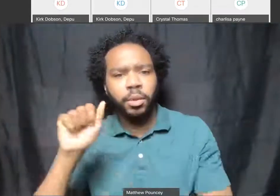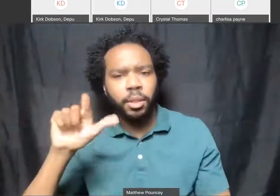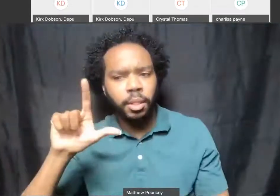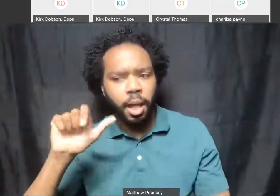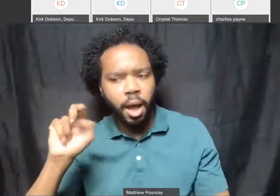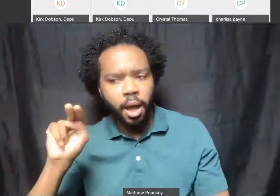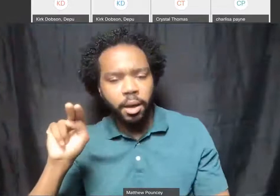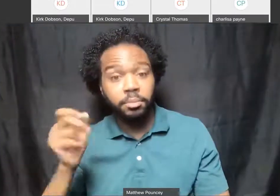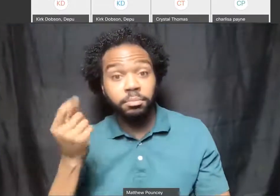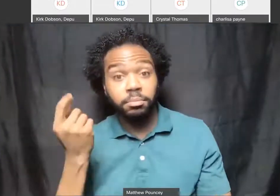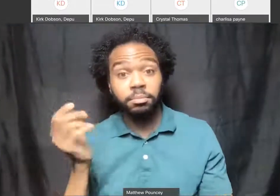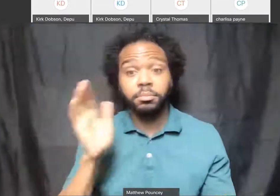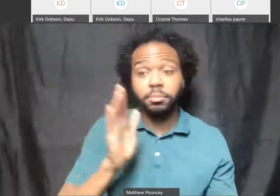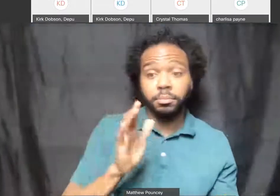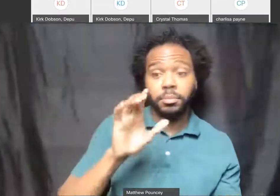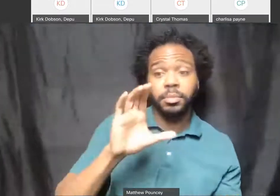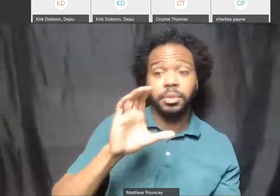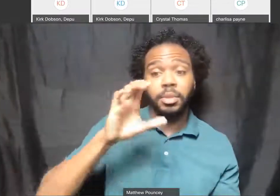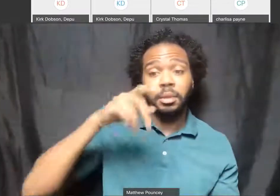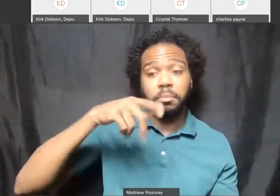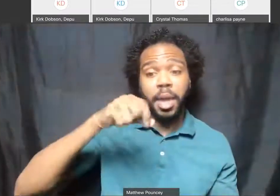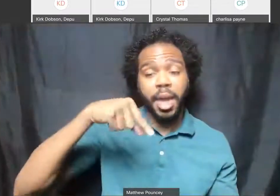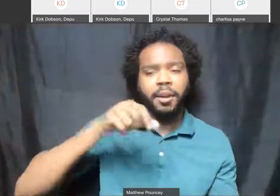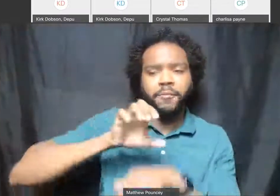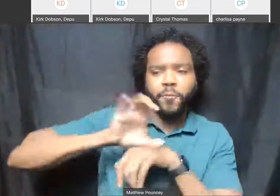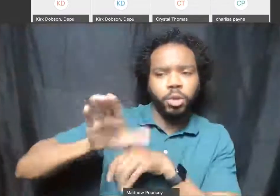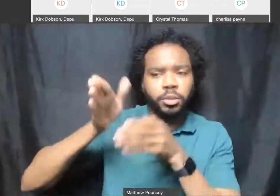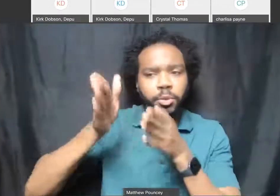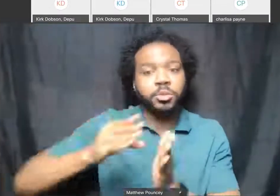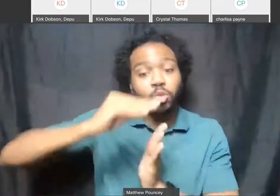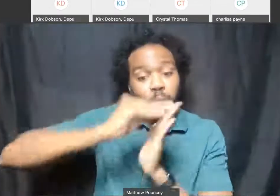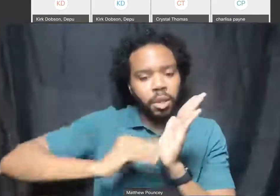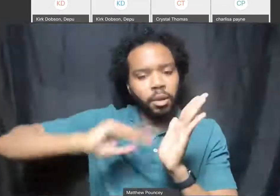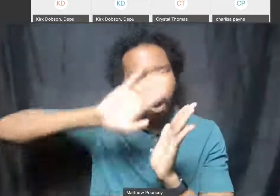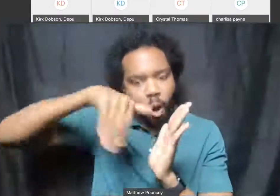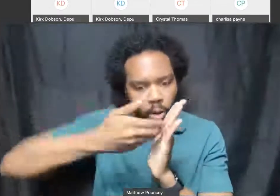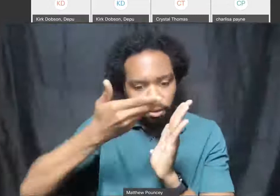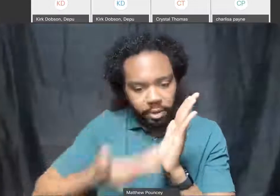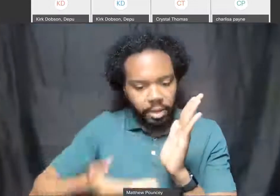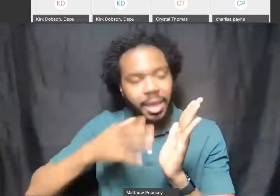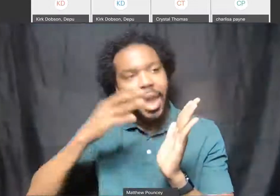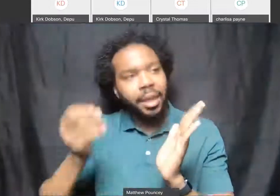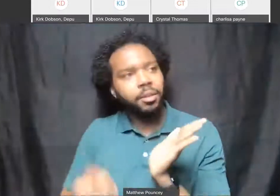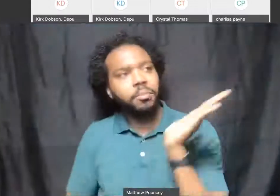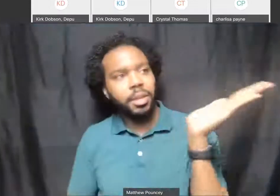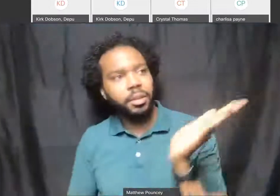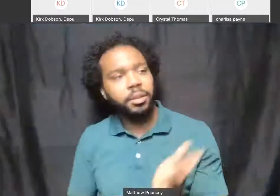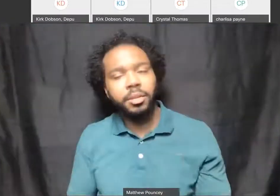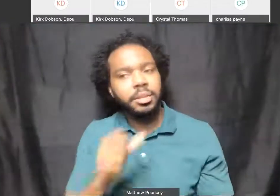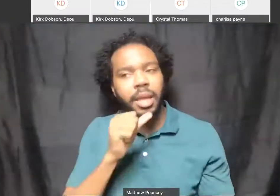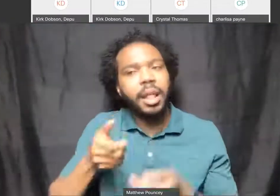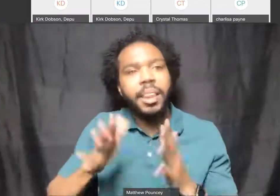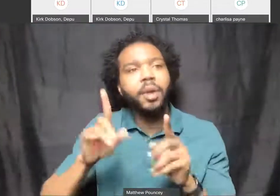created forces a person to complete all of it and committing it. It does not allow different people